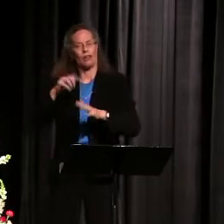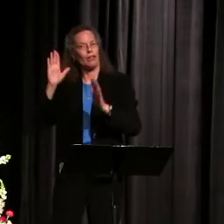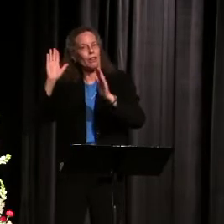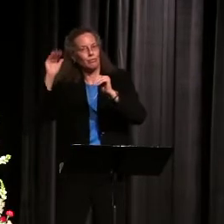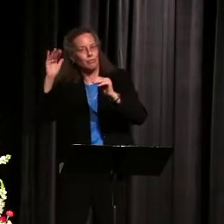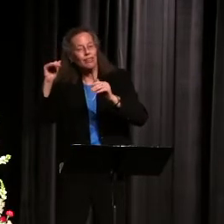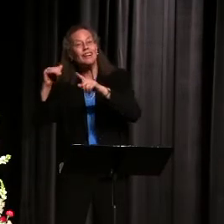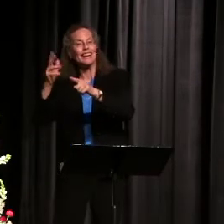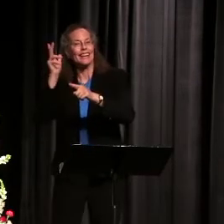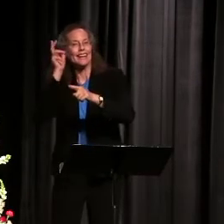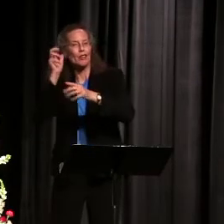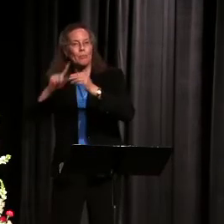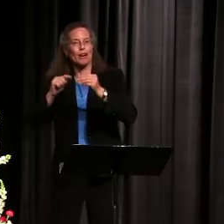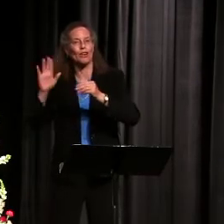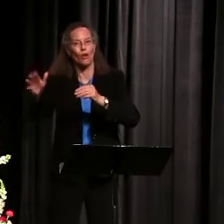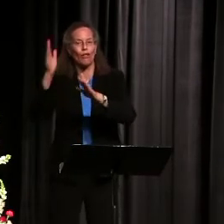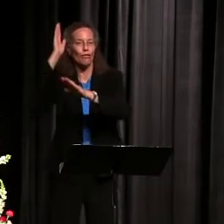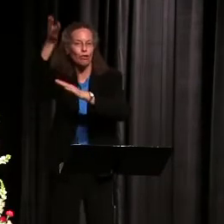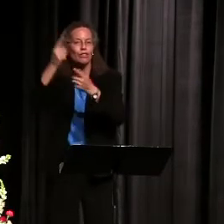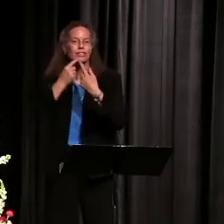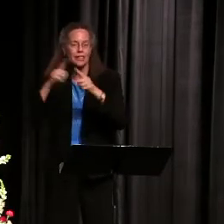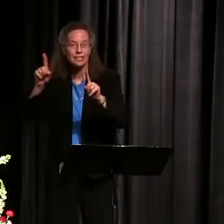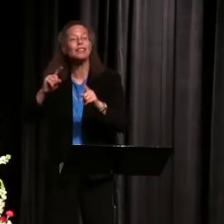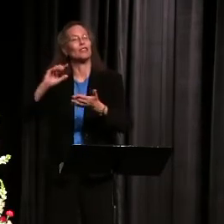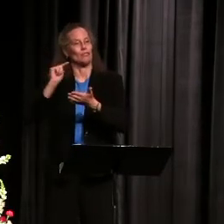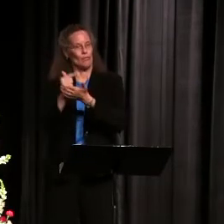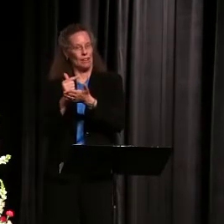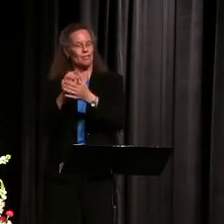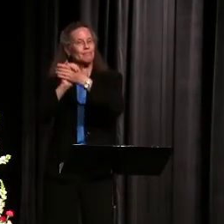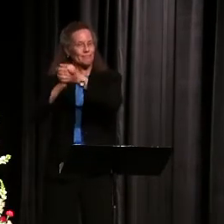success. Congratulations to the class of 2020.